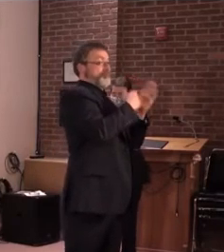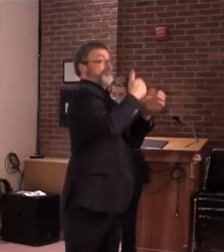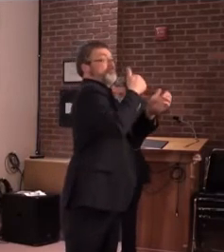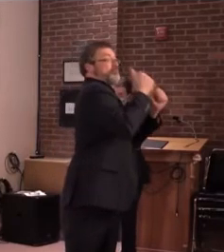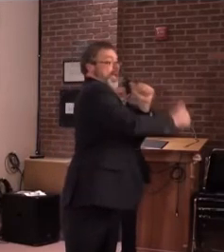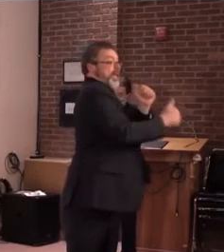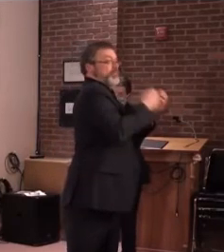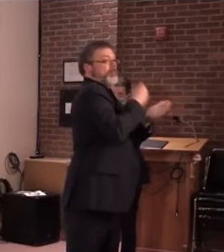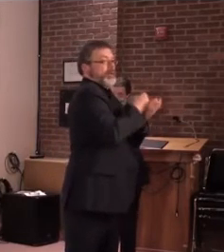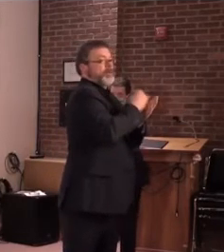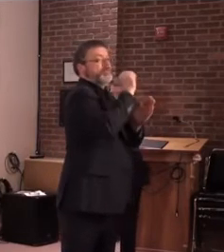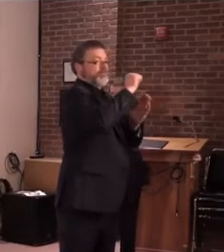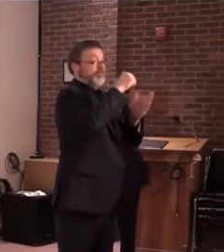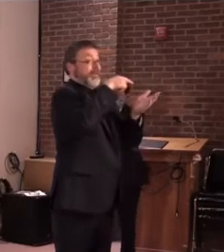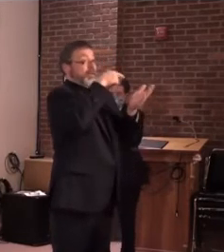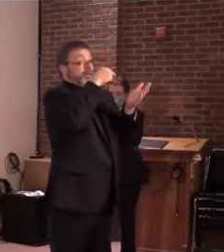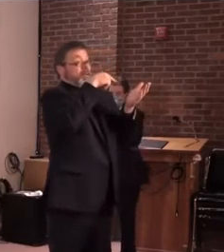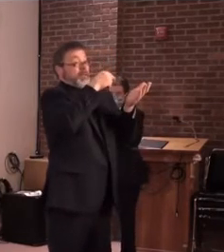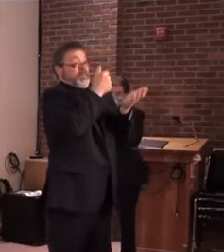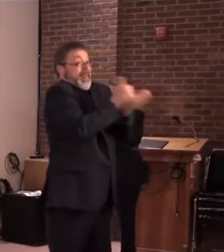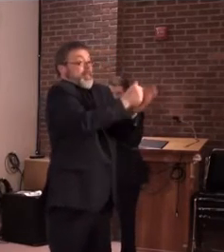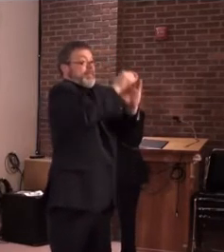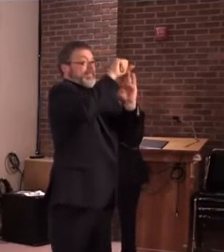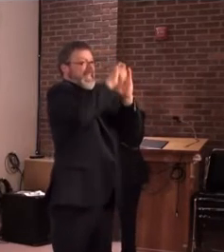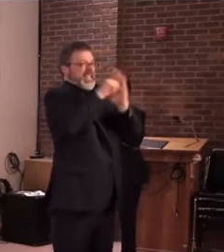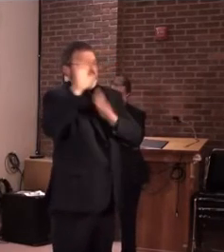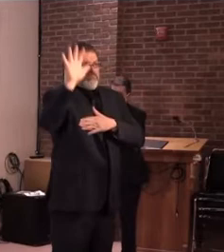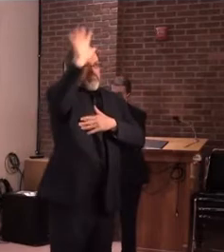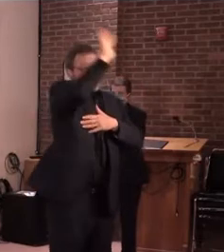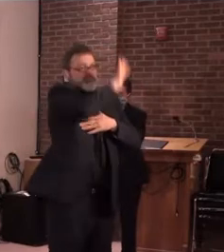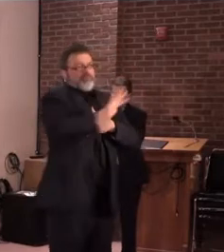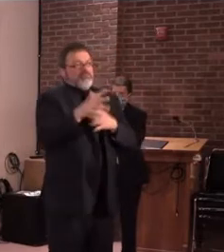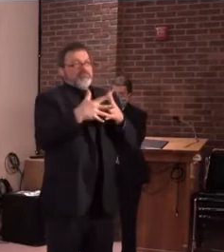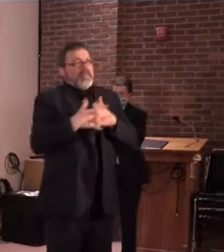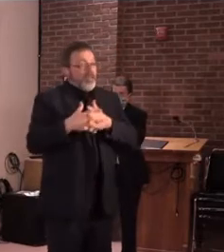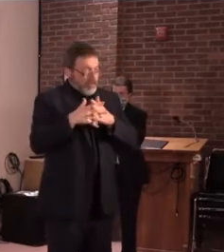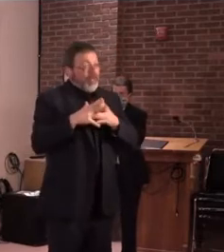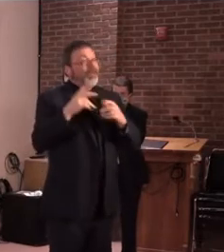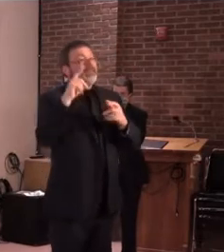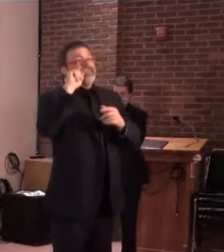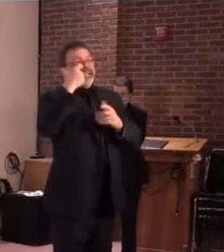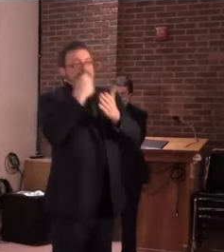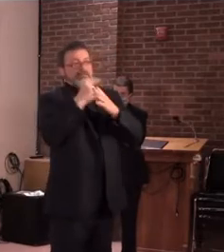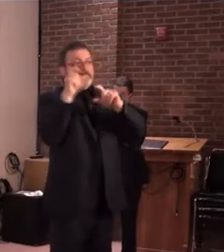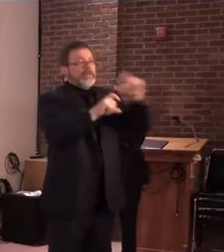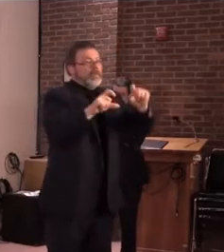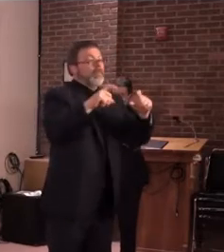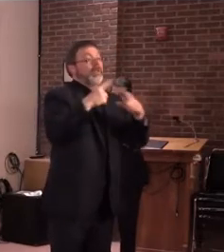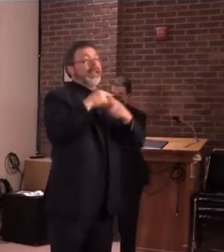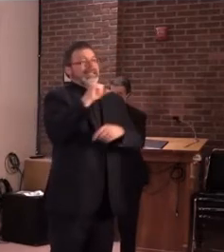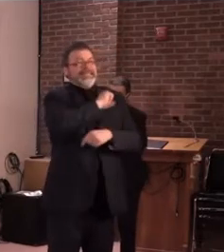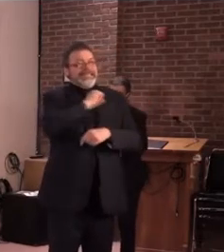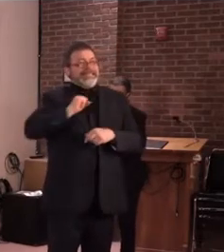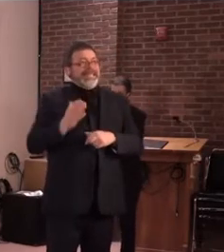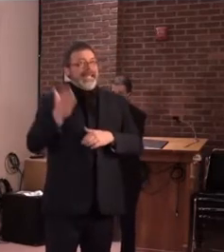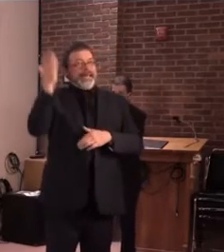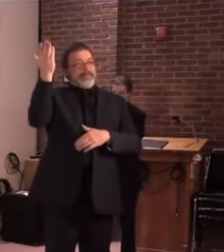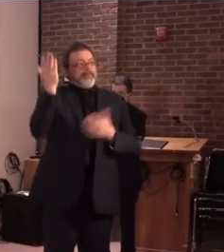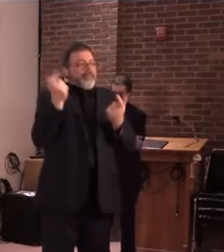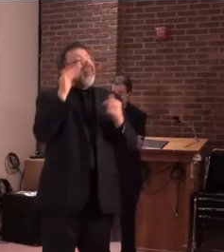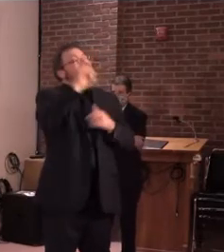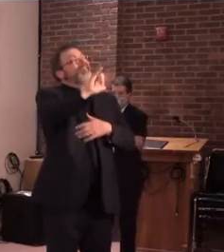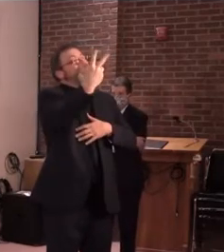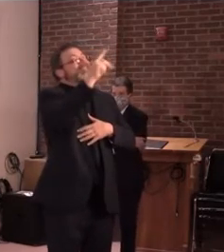budgetary holes that we have, but it doesn't appear that the Senate will take that up, but that doesn't mean it's over. And